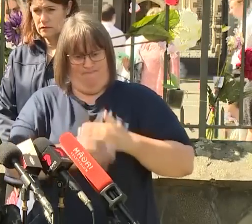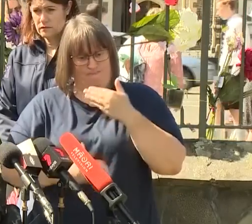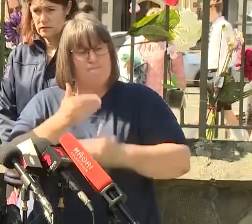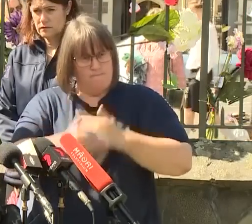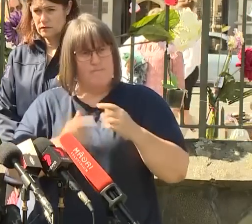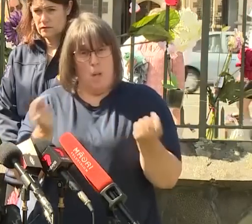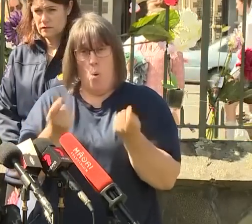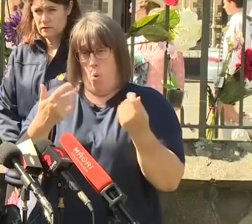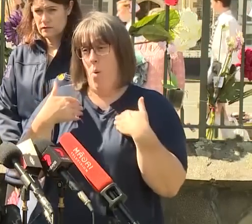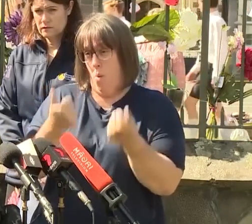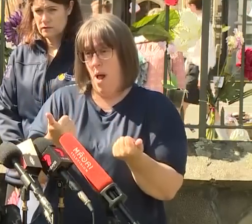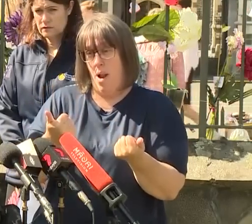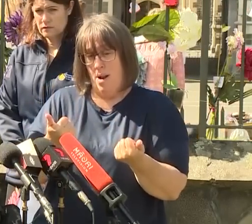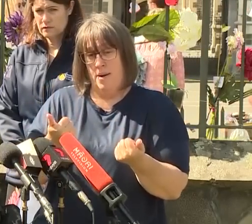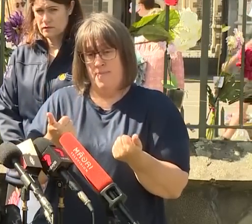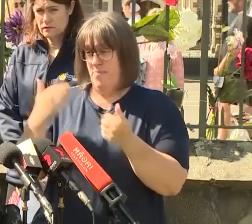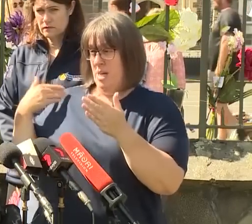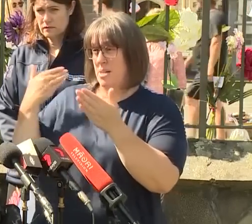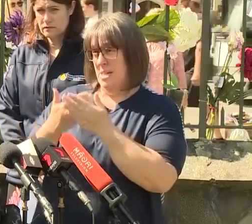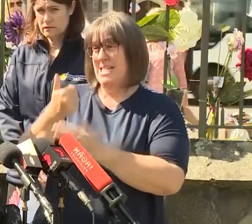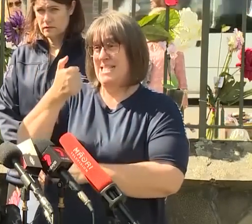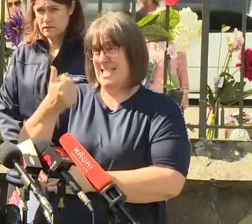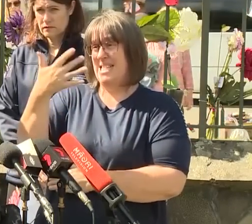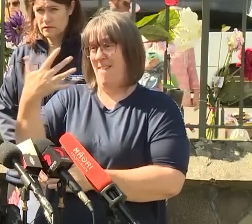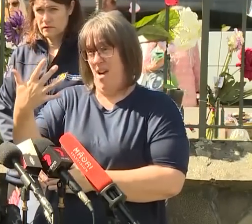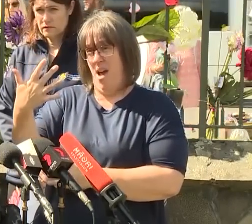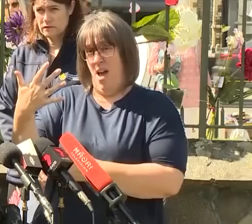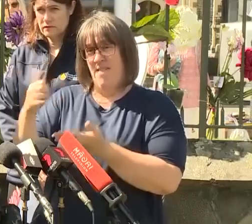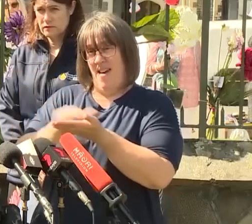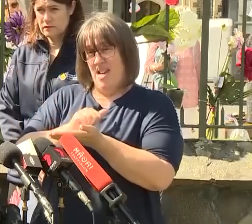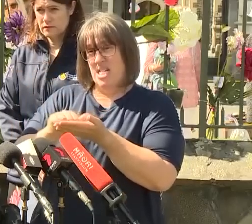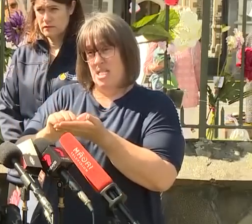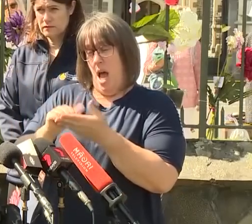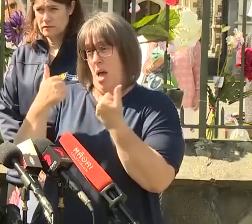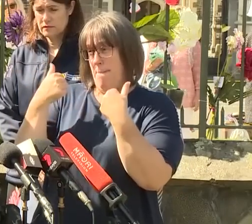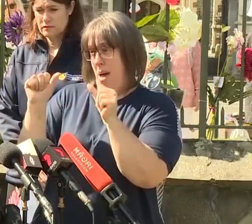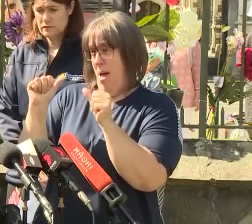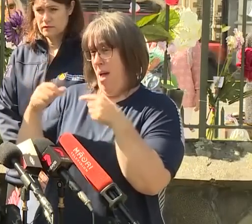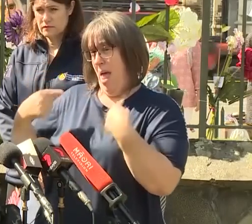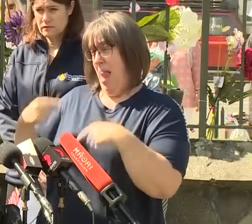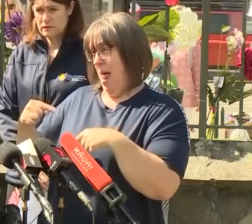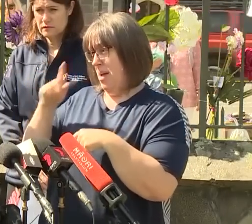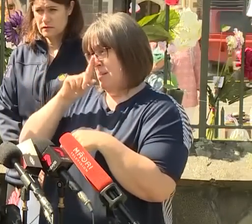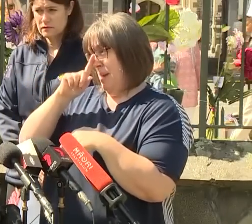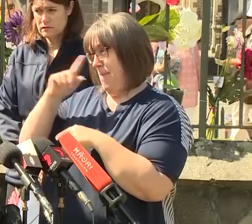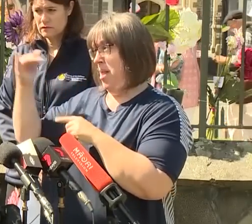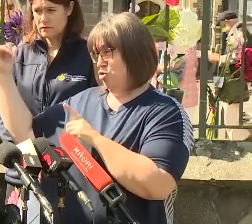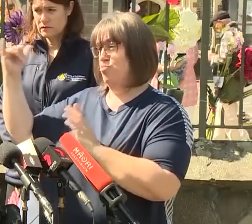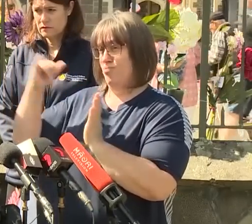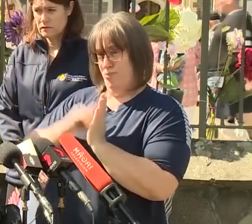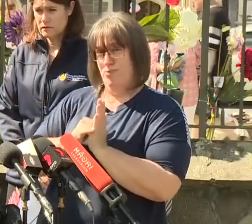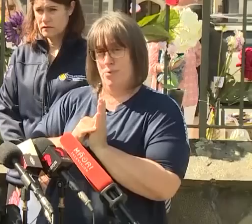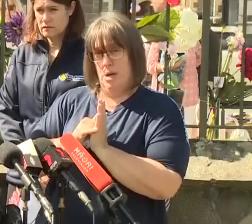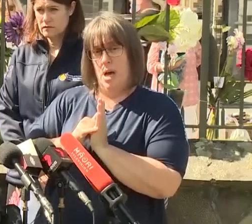very well, and to date 65 visas have been granted for travelling family members who are either already